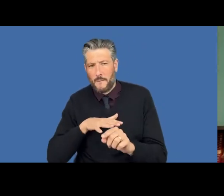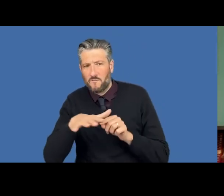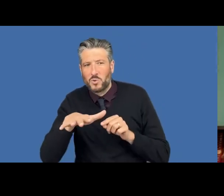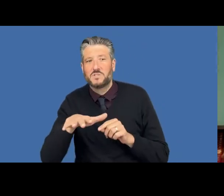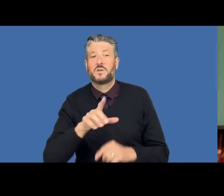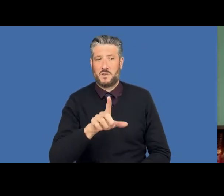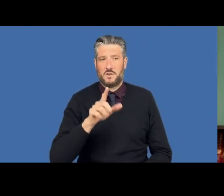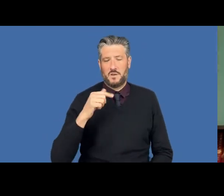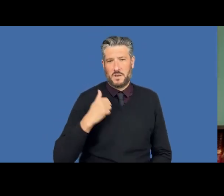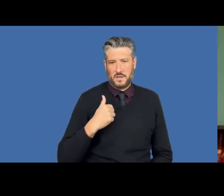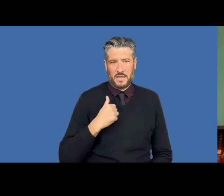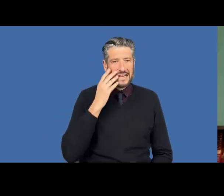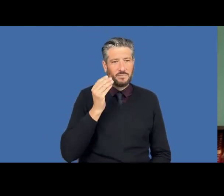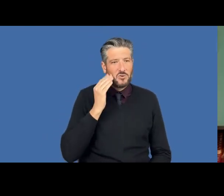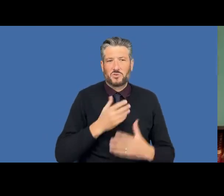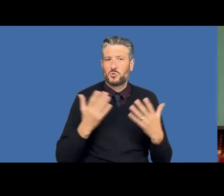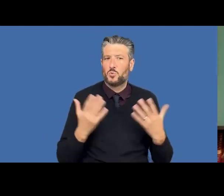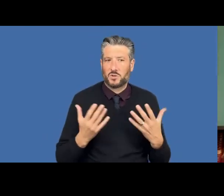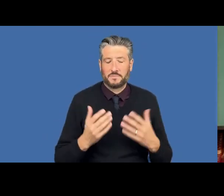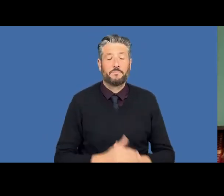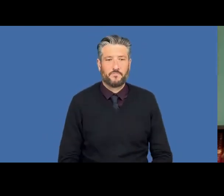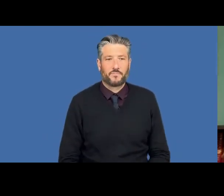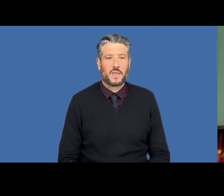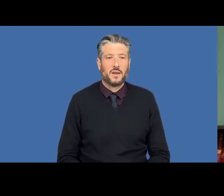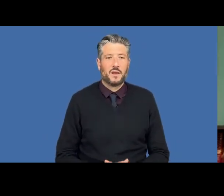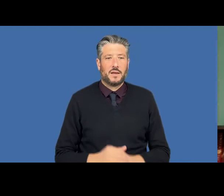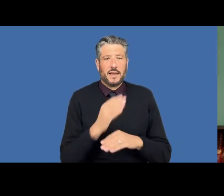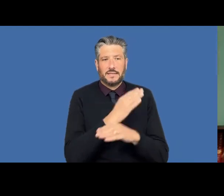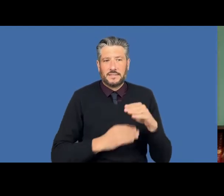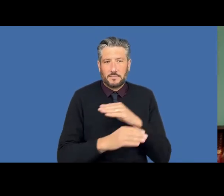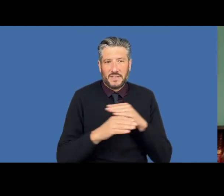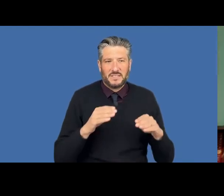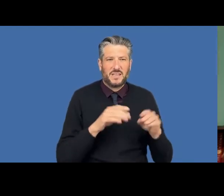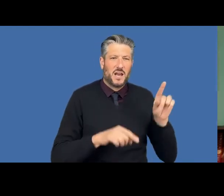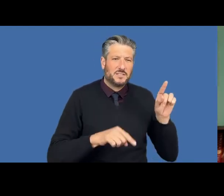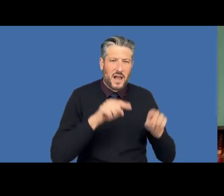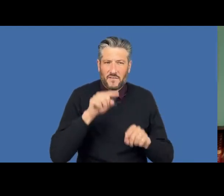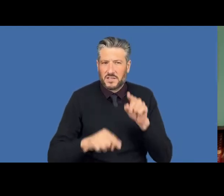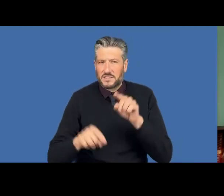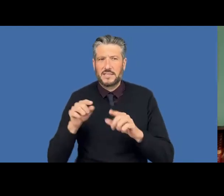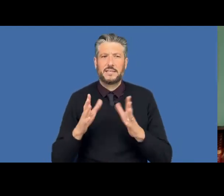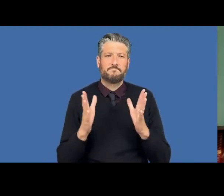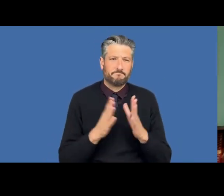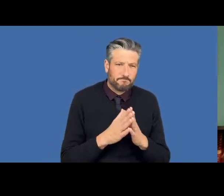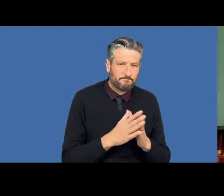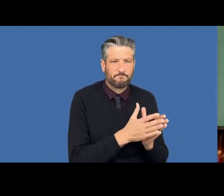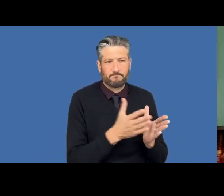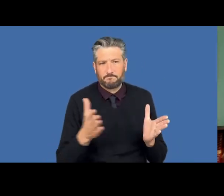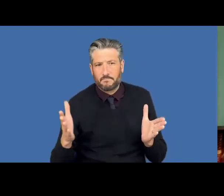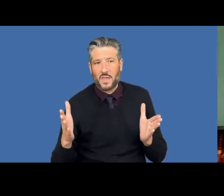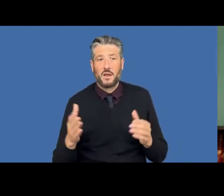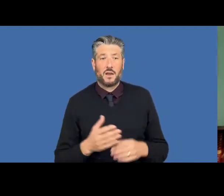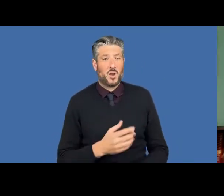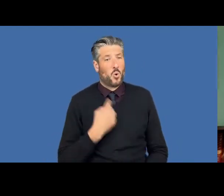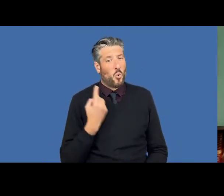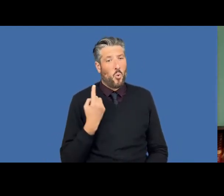go into the work of disability, diversity, equity, and inclusion, it's always, we typically see just the tip of the